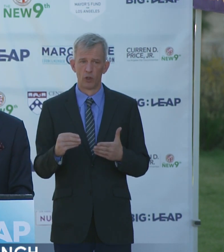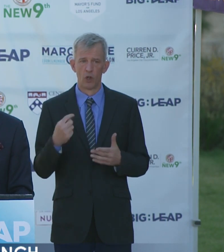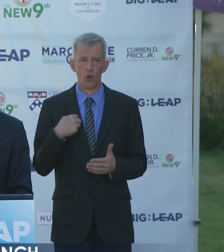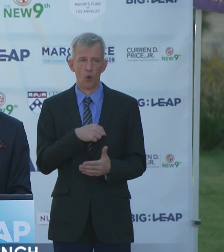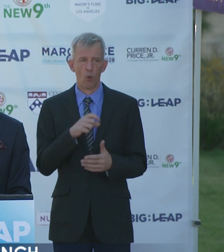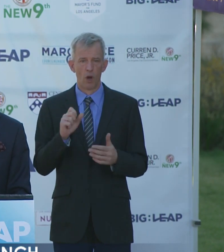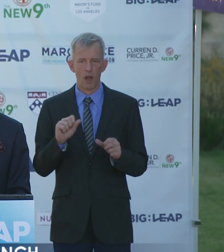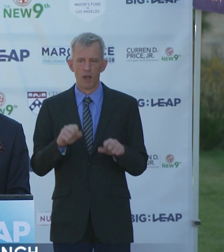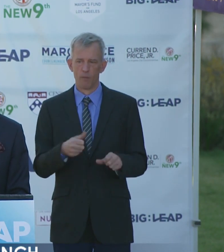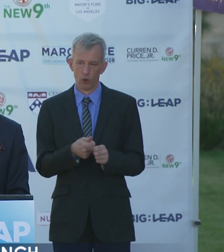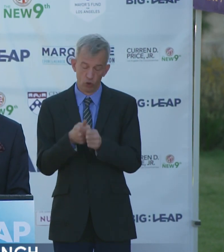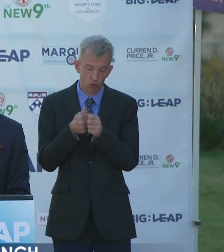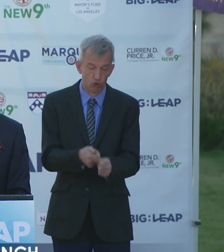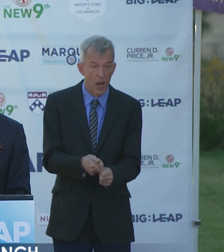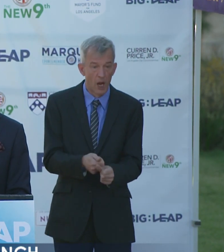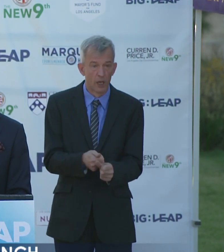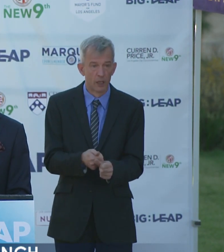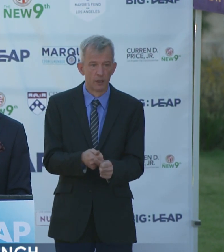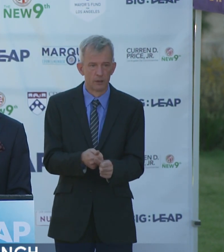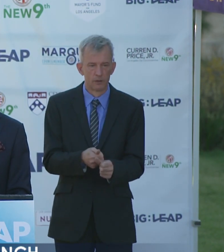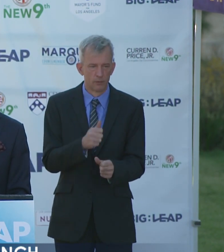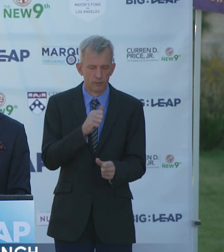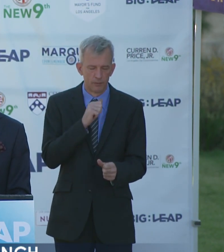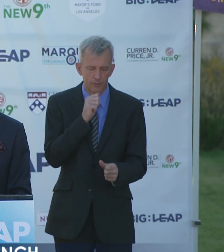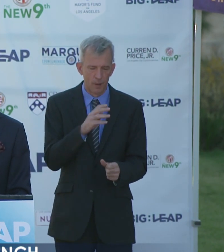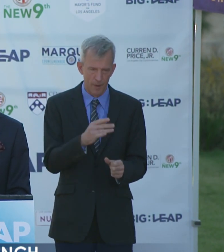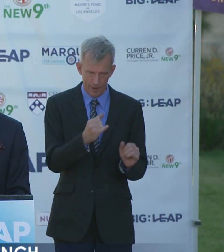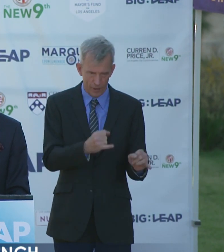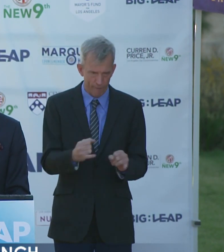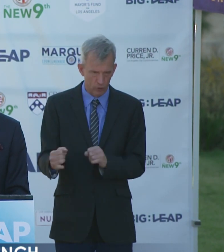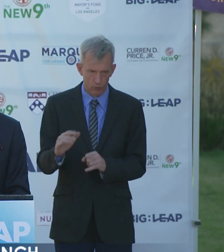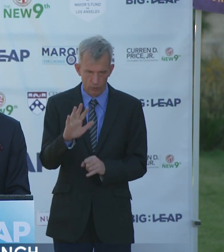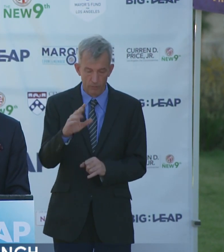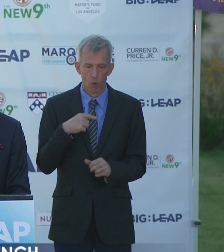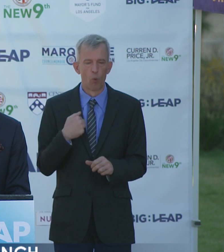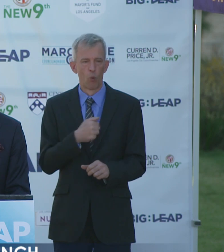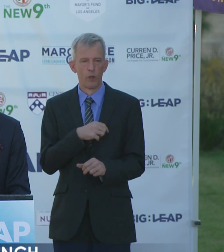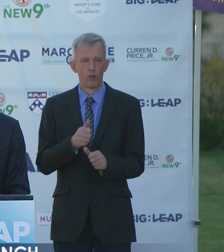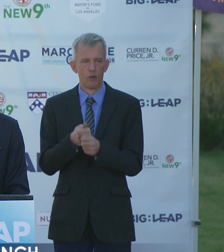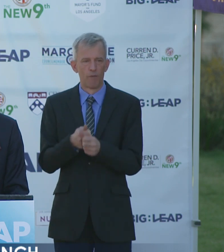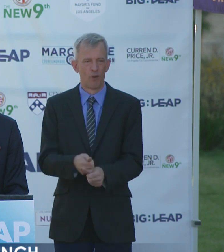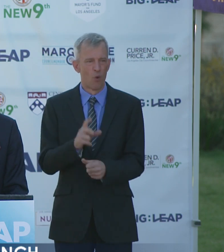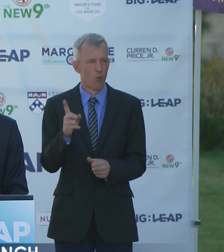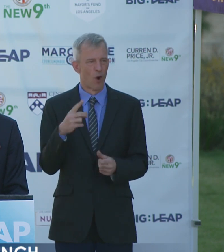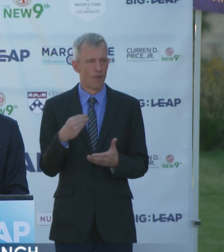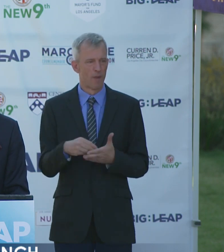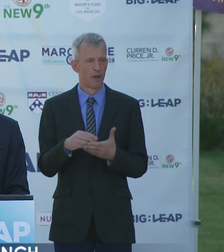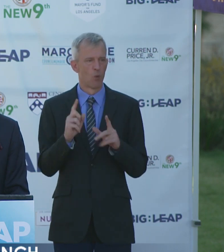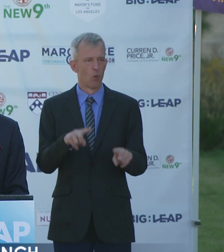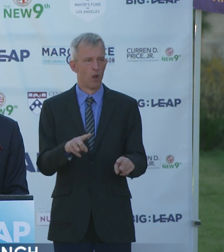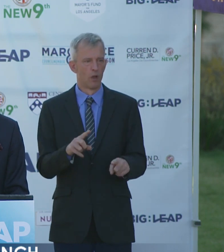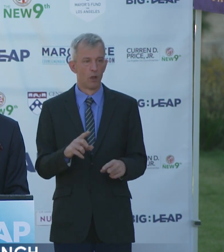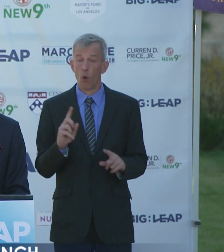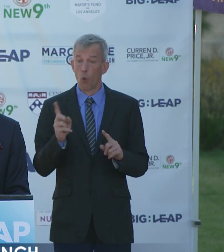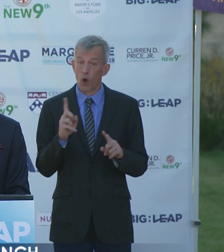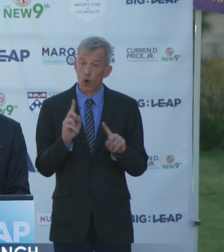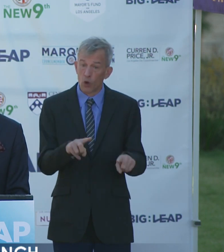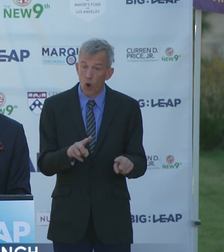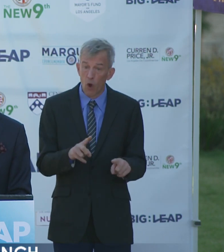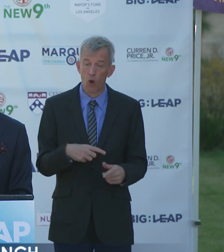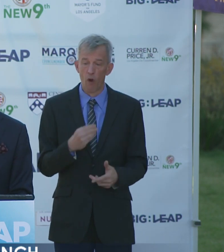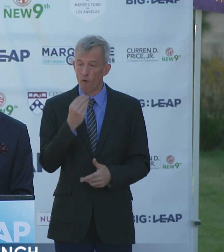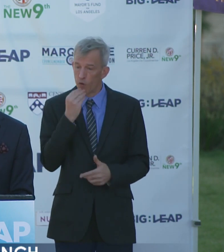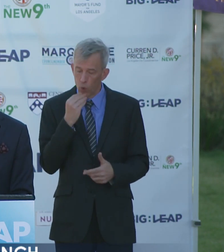by person of course, don't worry, anonymized data, track where people spent that money. It was on food, it was on rent, it was